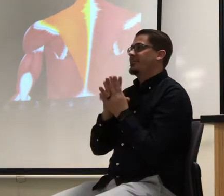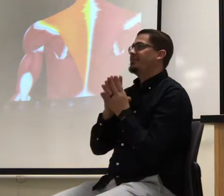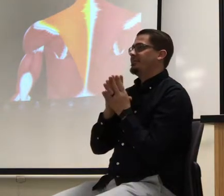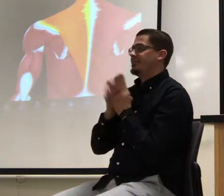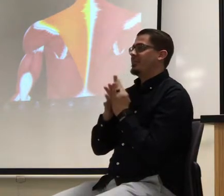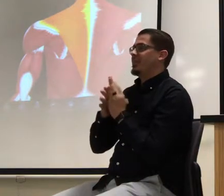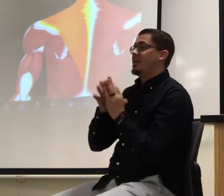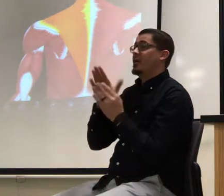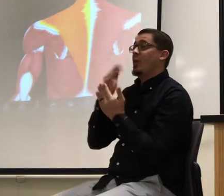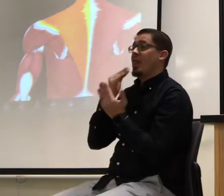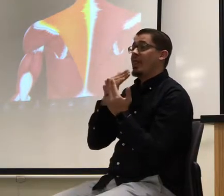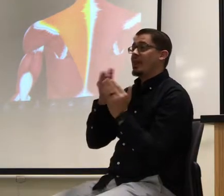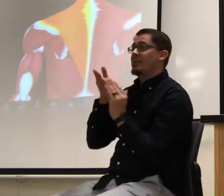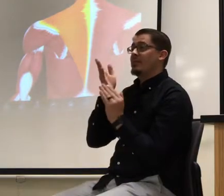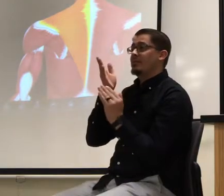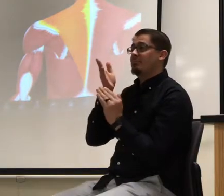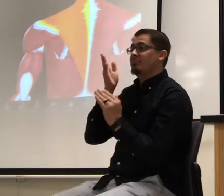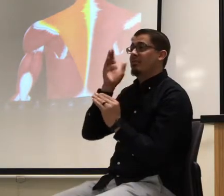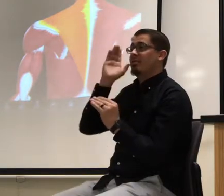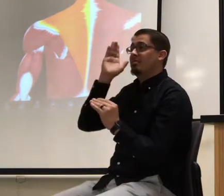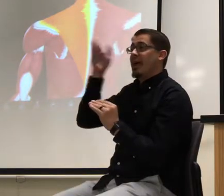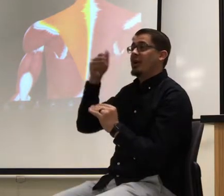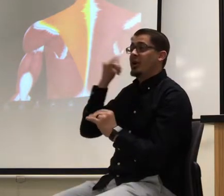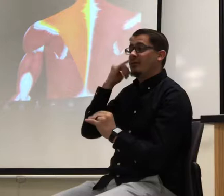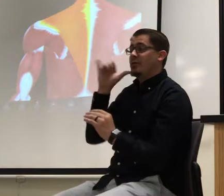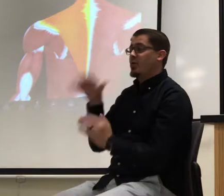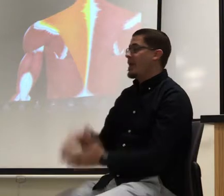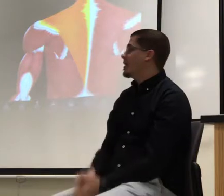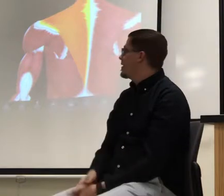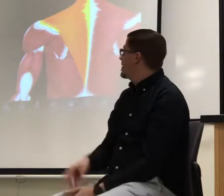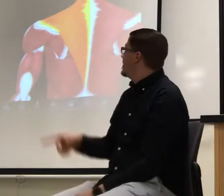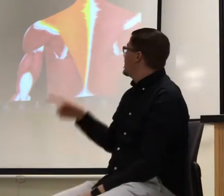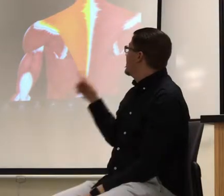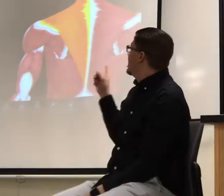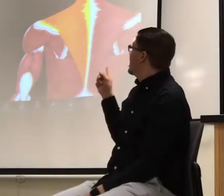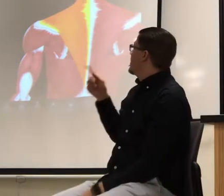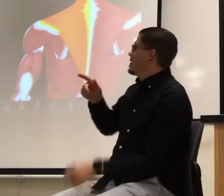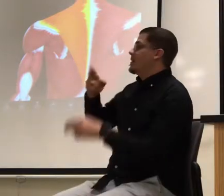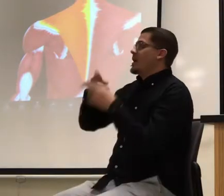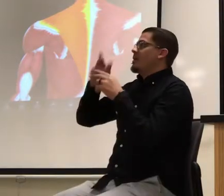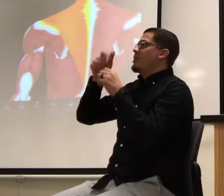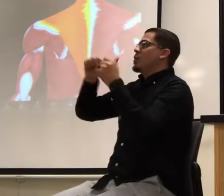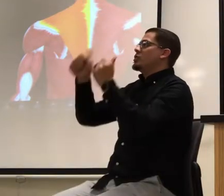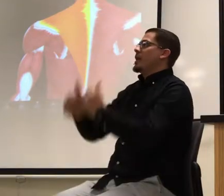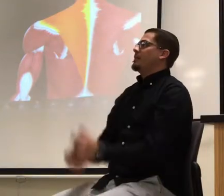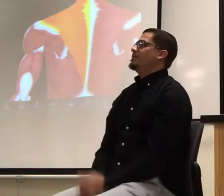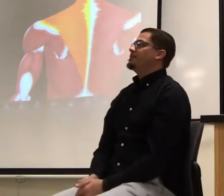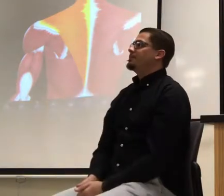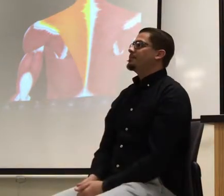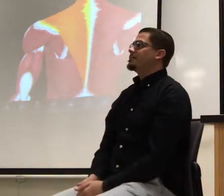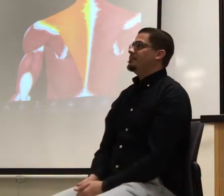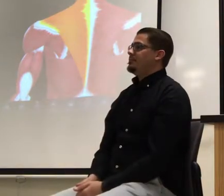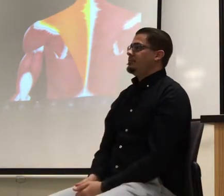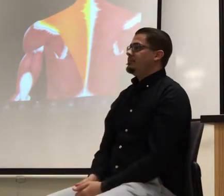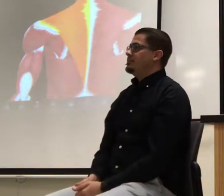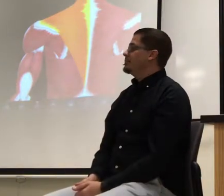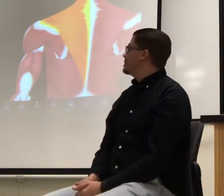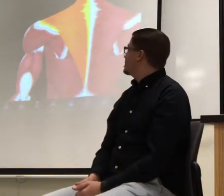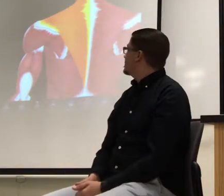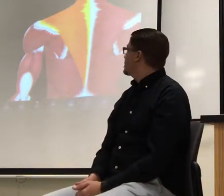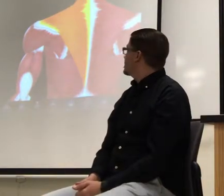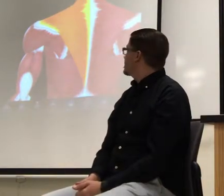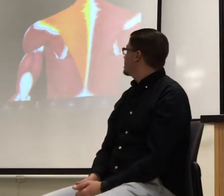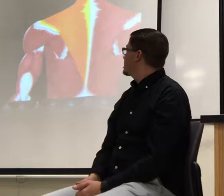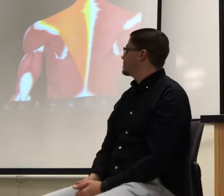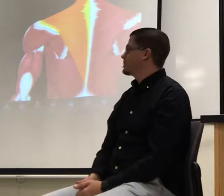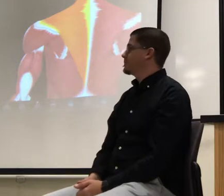You'll thank me later if you do that. Okay, so this muscle is named for its shape. And for the lab practical,